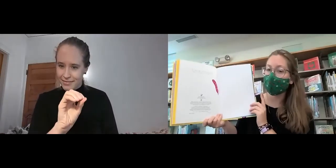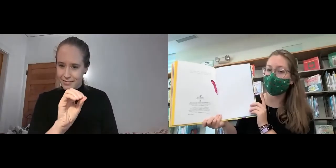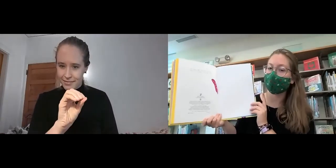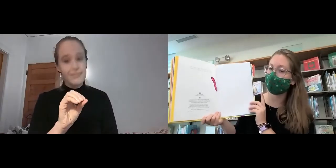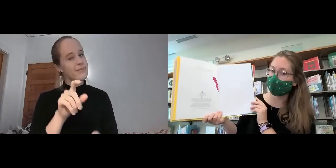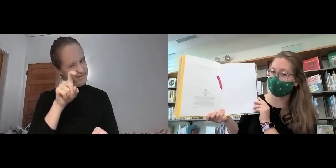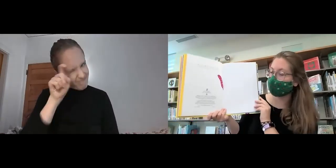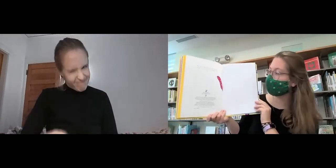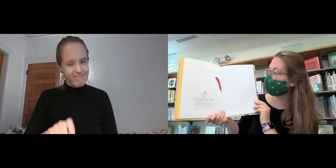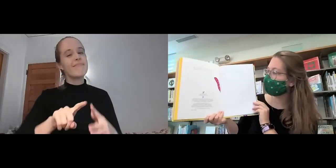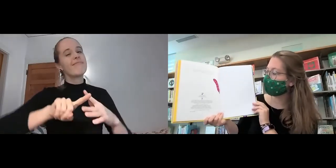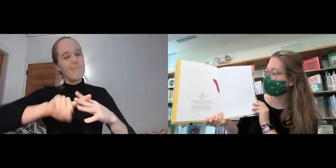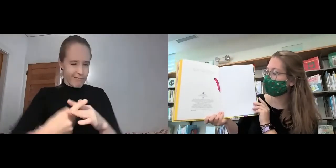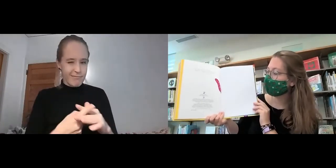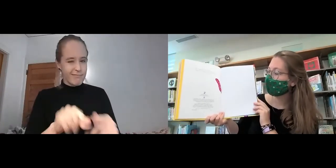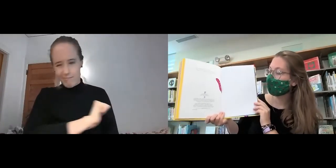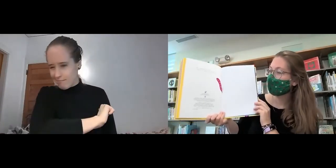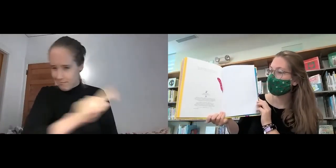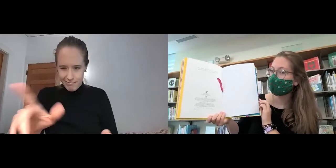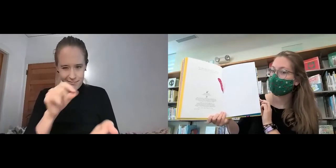of every counting book.